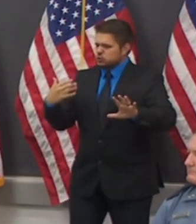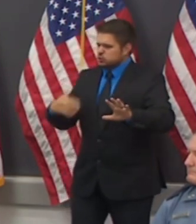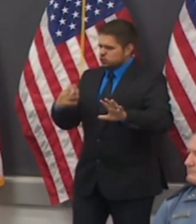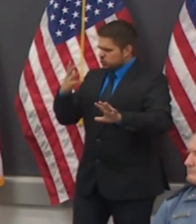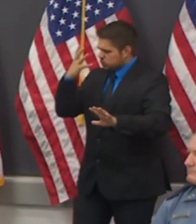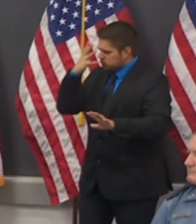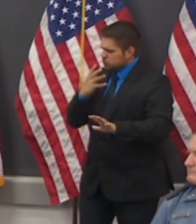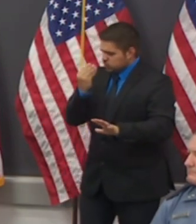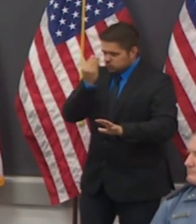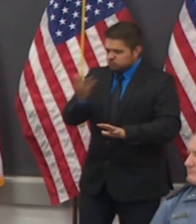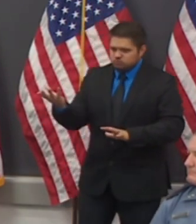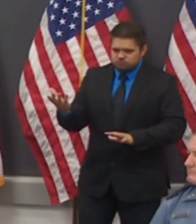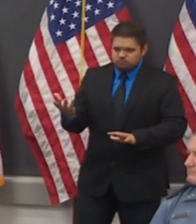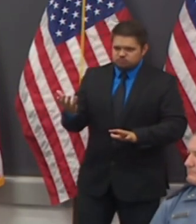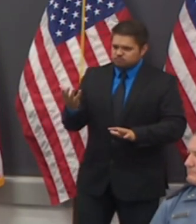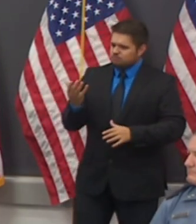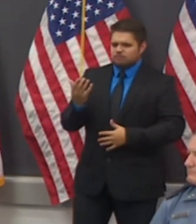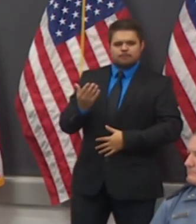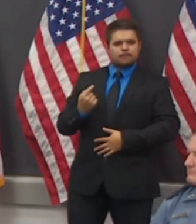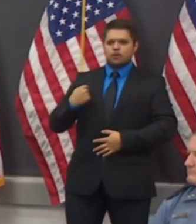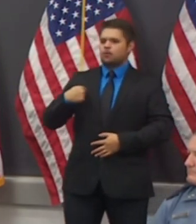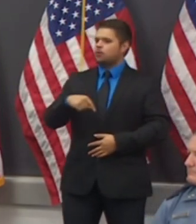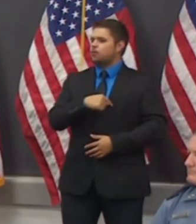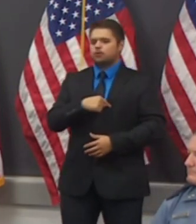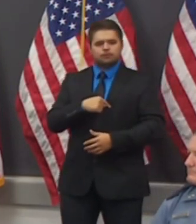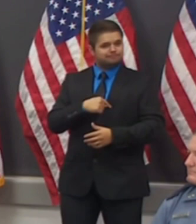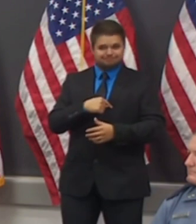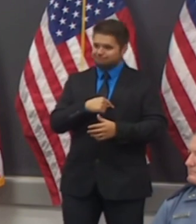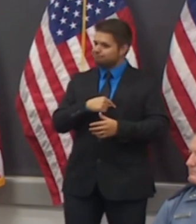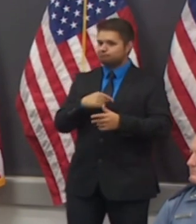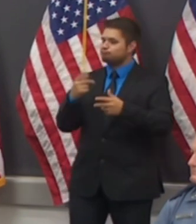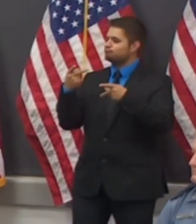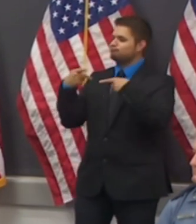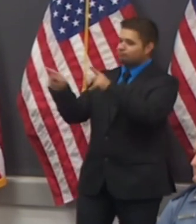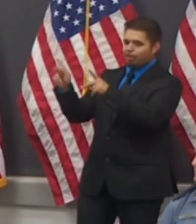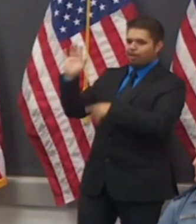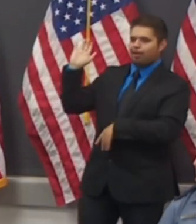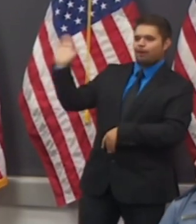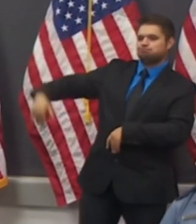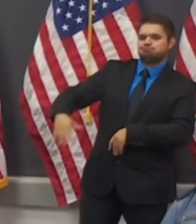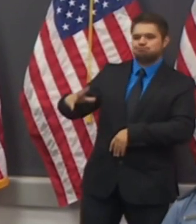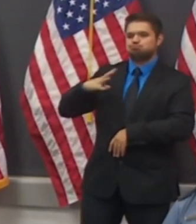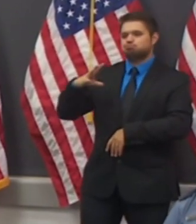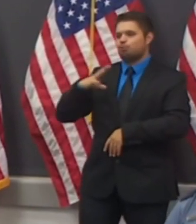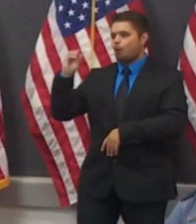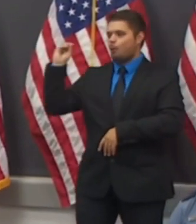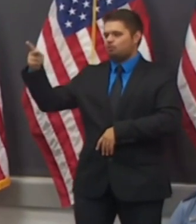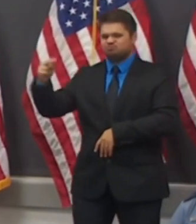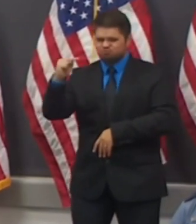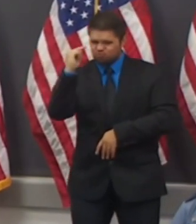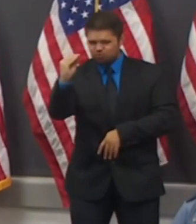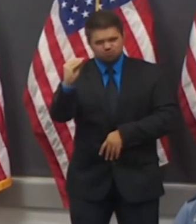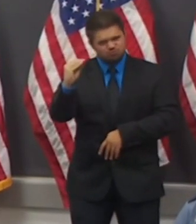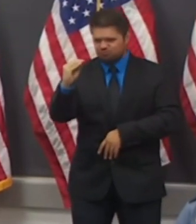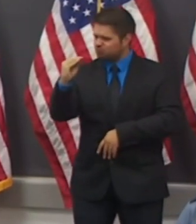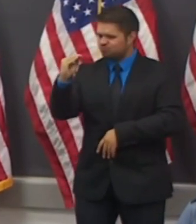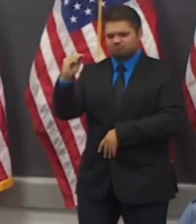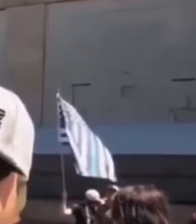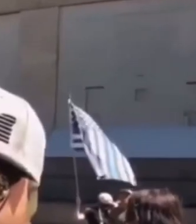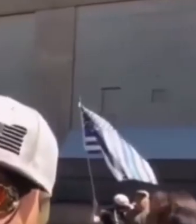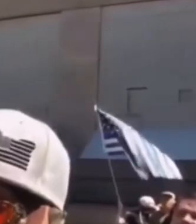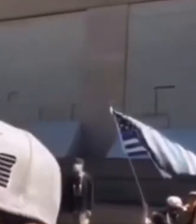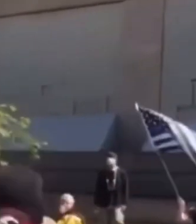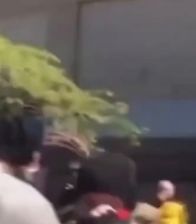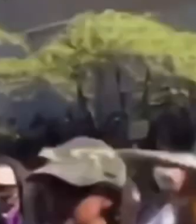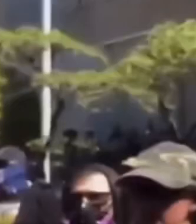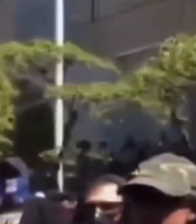not tolerate any kind of violence this weekend. Just a couple hours ago, Governor Brown laid out a plan